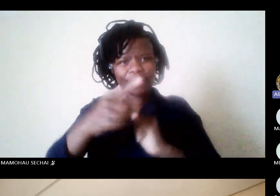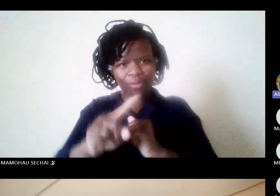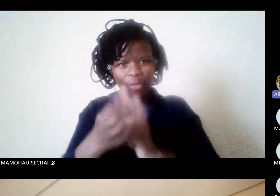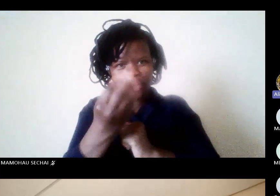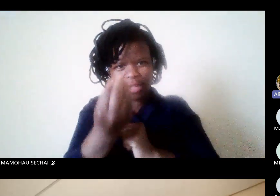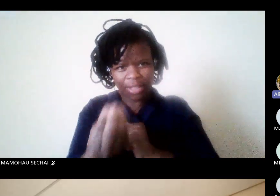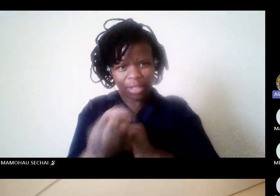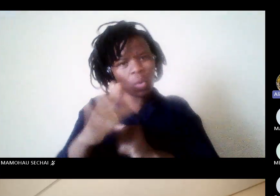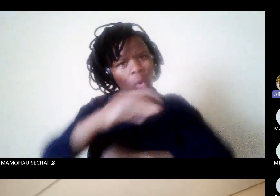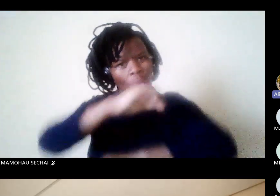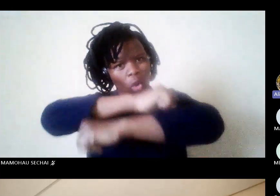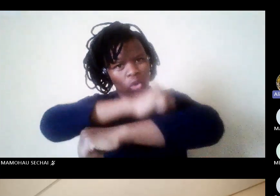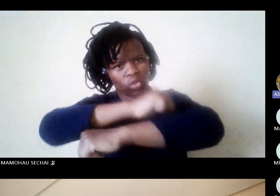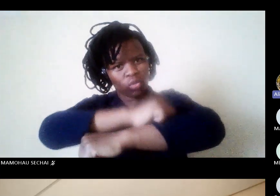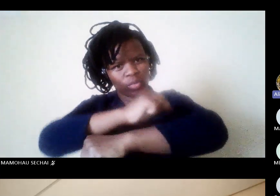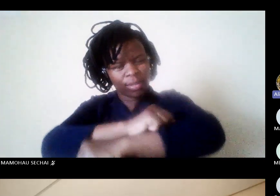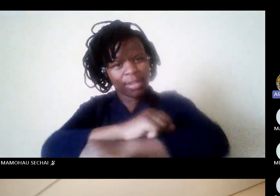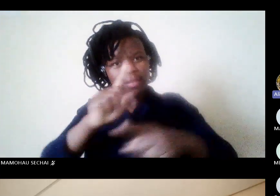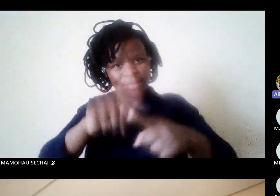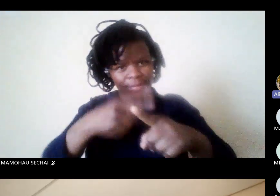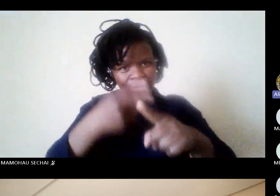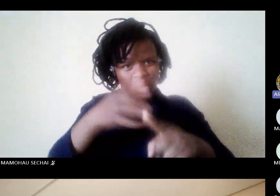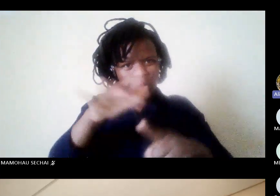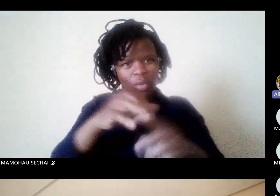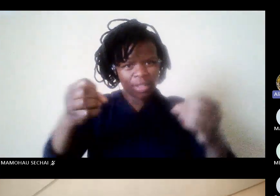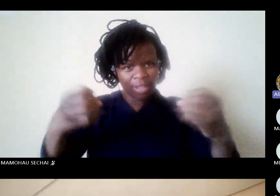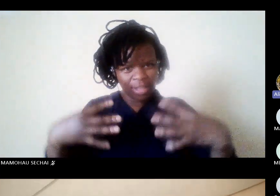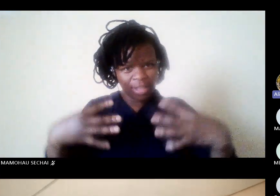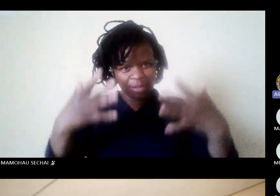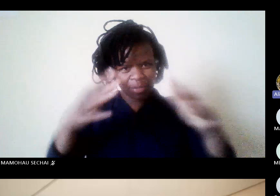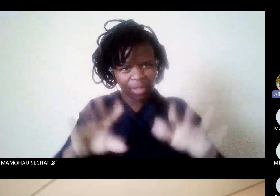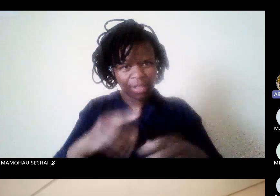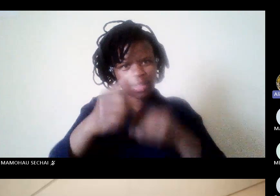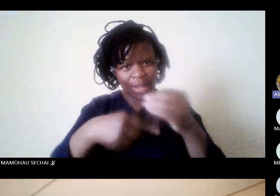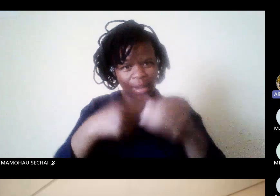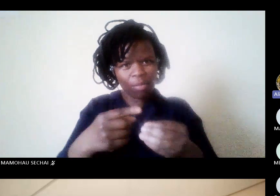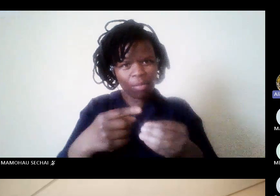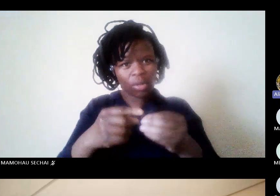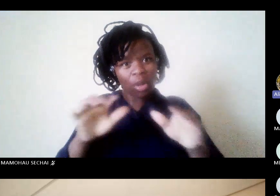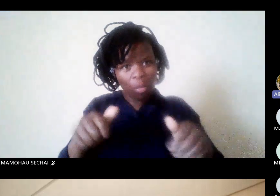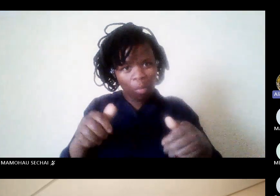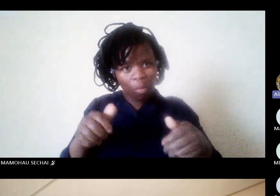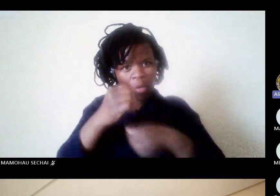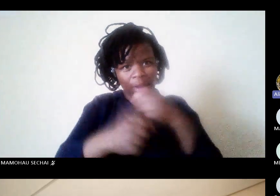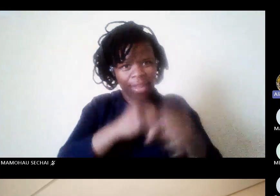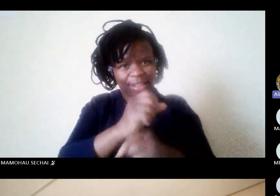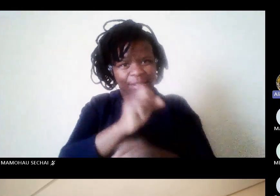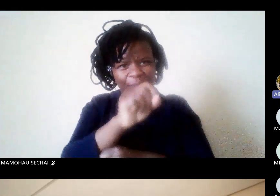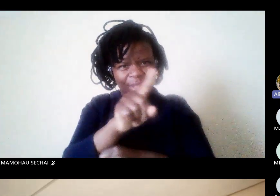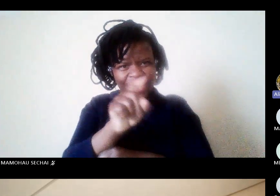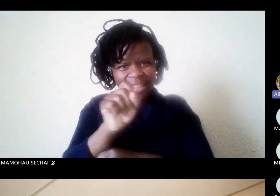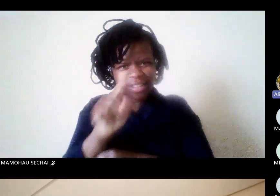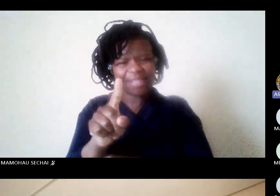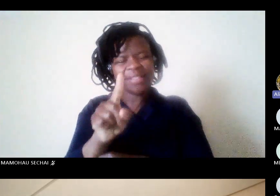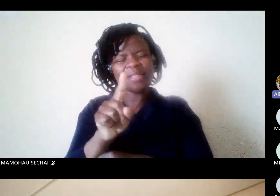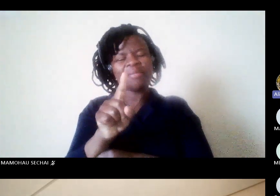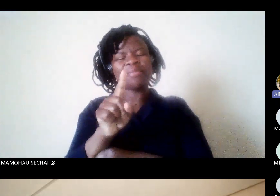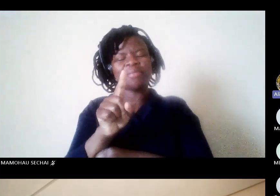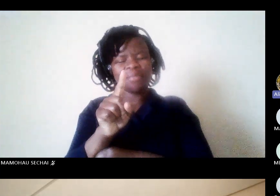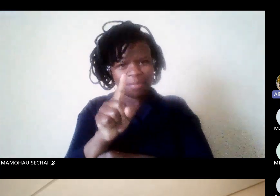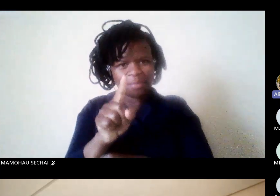student. Like for the example that he gave about the 11-year-old boy, like he's not resistant to